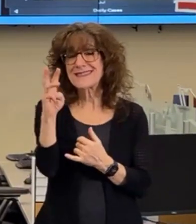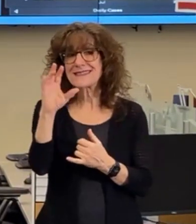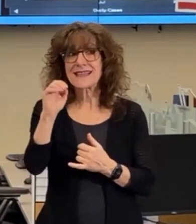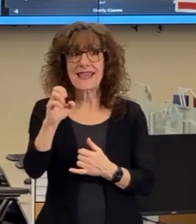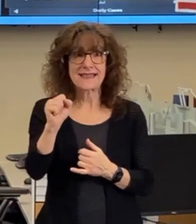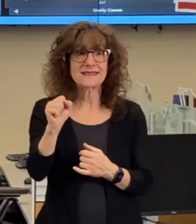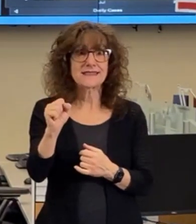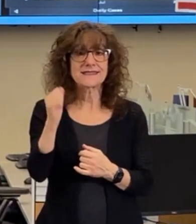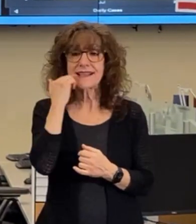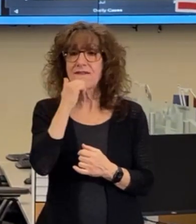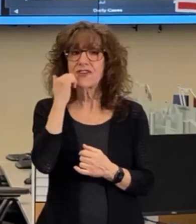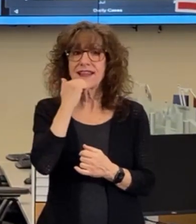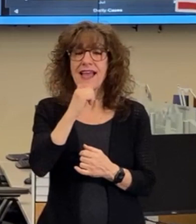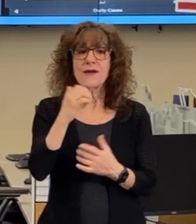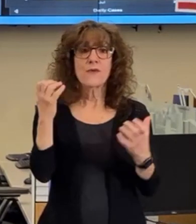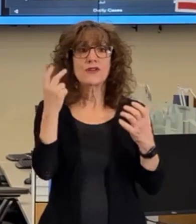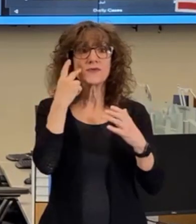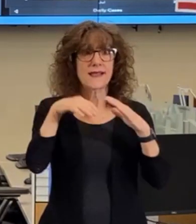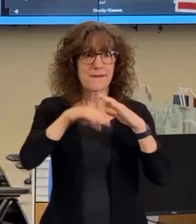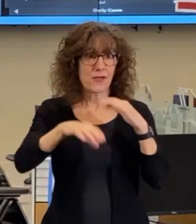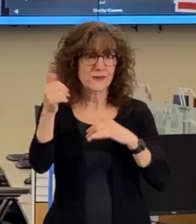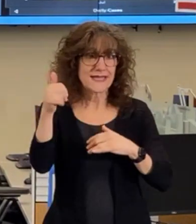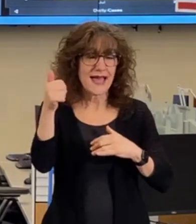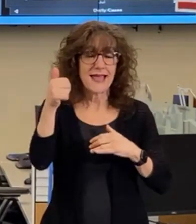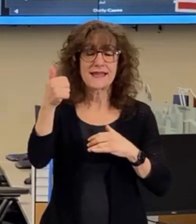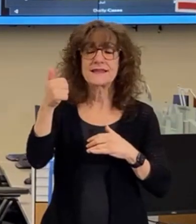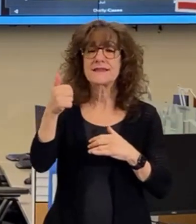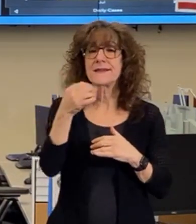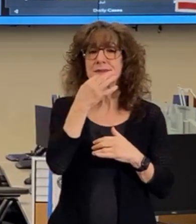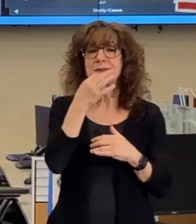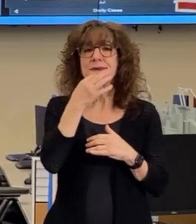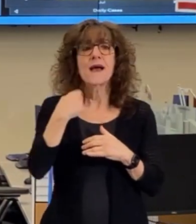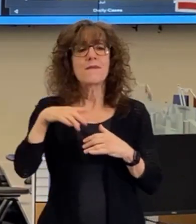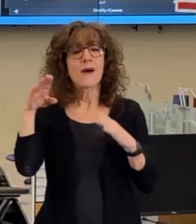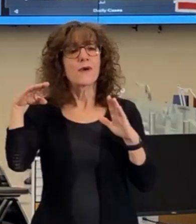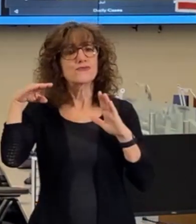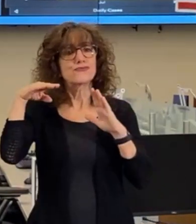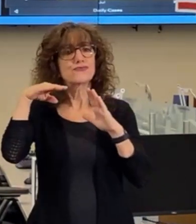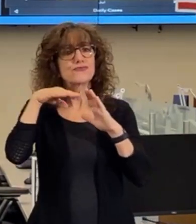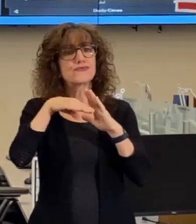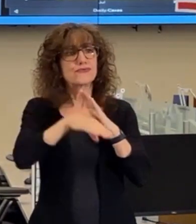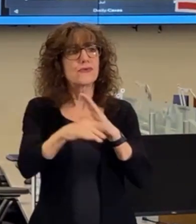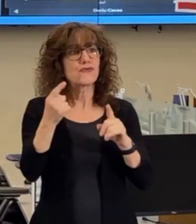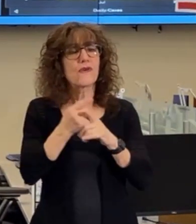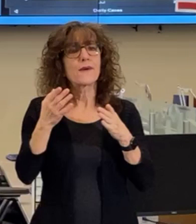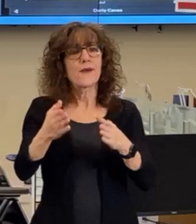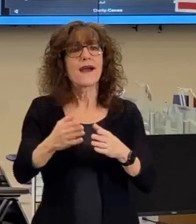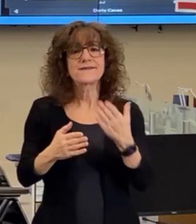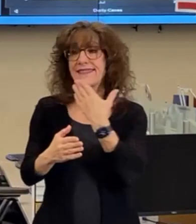per 100,000 per day, and we want to see that below 10 at some point, but we're trending in the absolute right direction on those